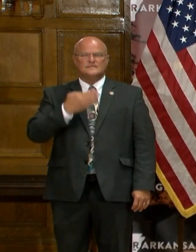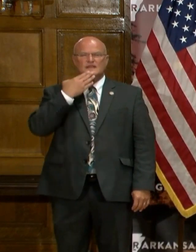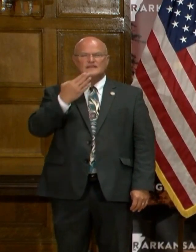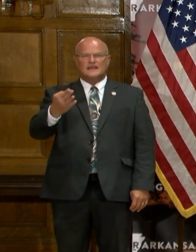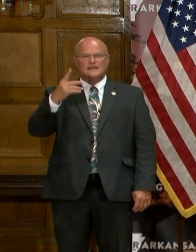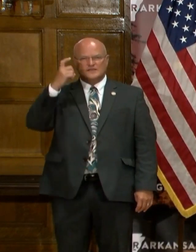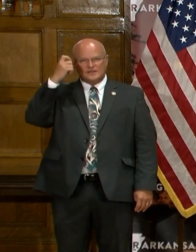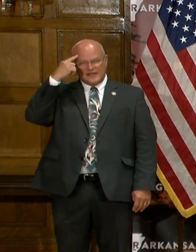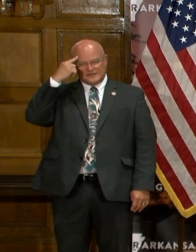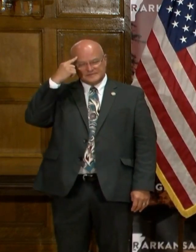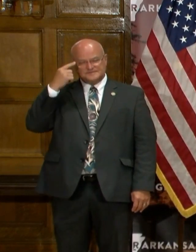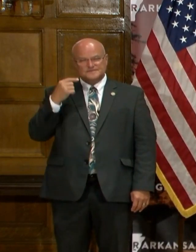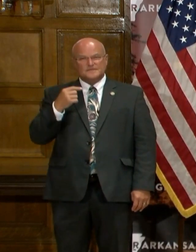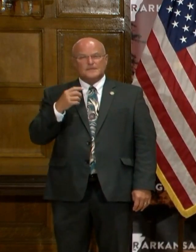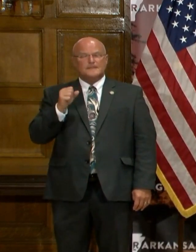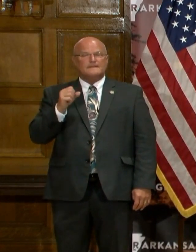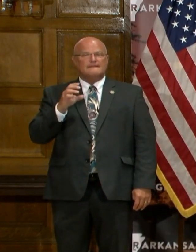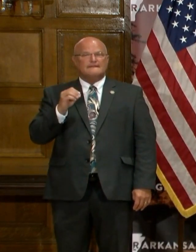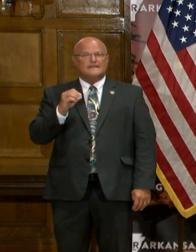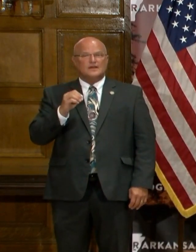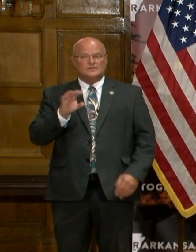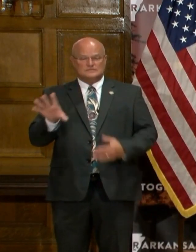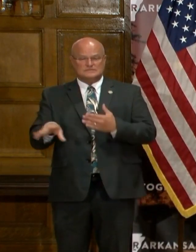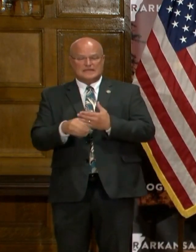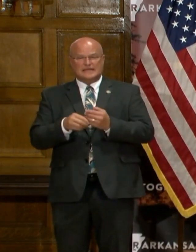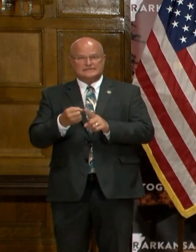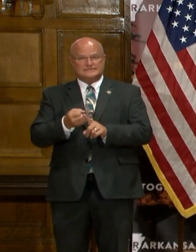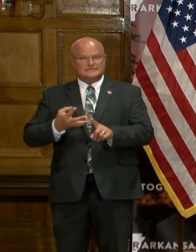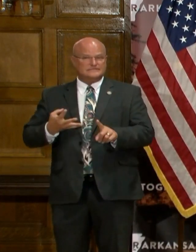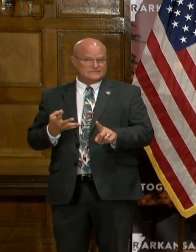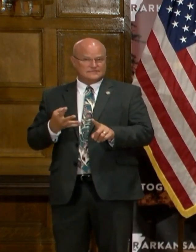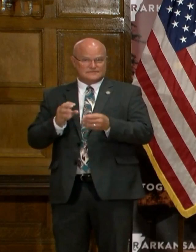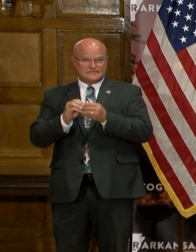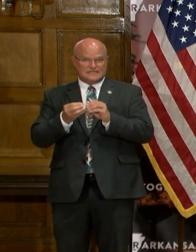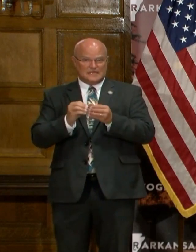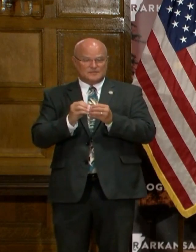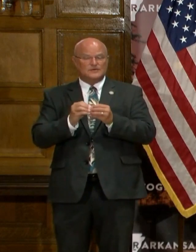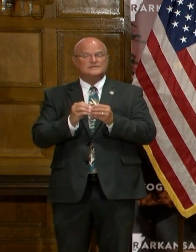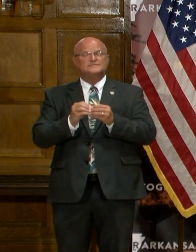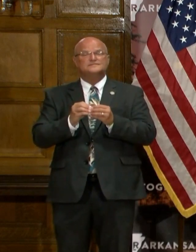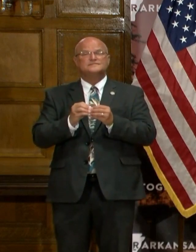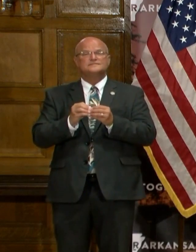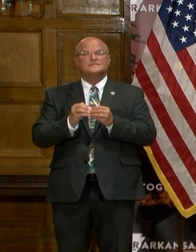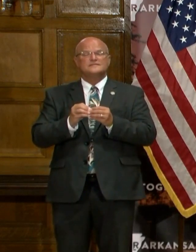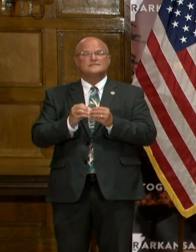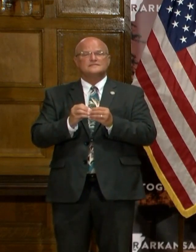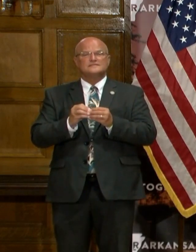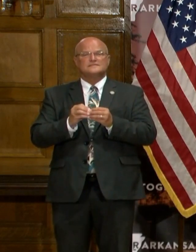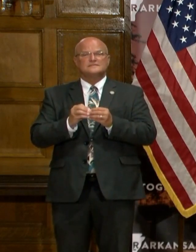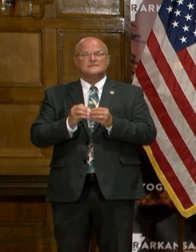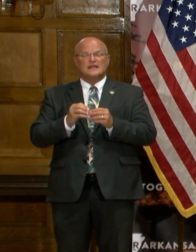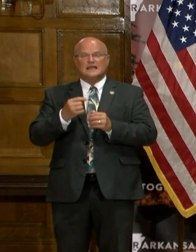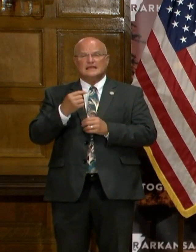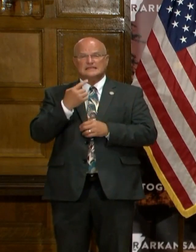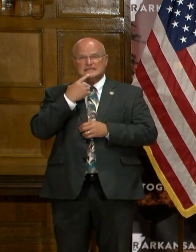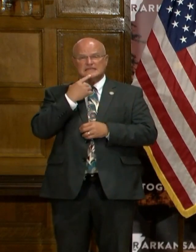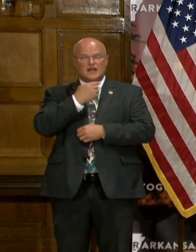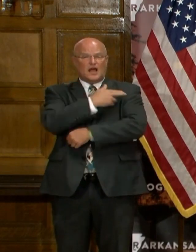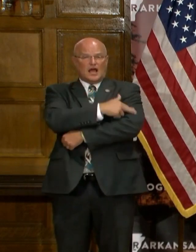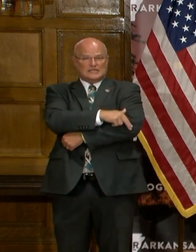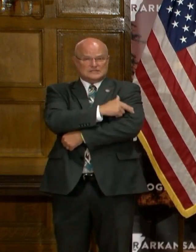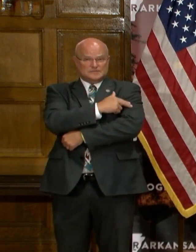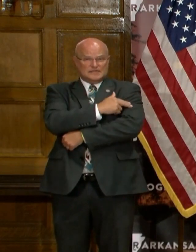Thank you very much. So to add a little bit more detail to the numbers provided by the governor, as mentioned,